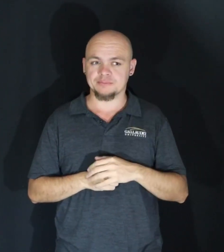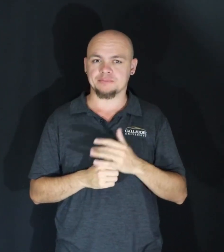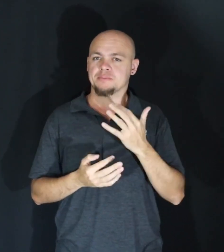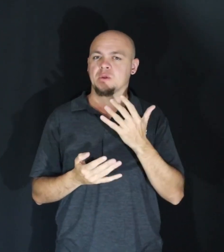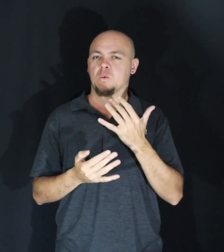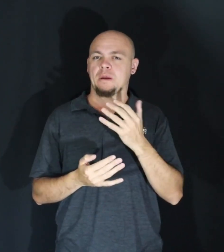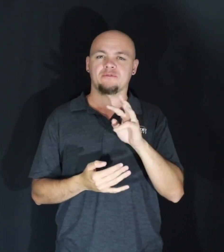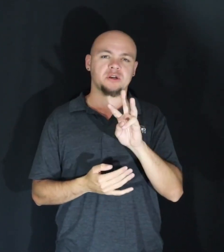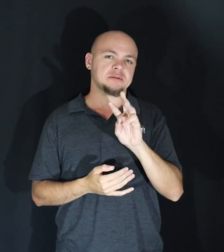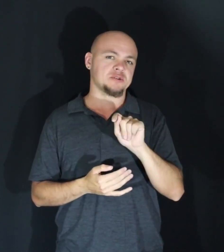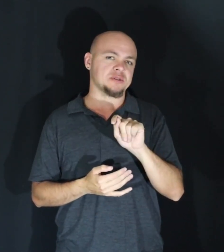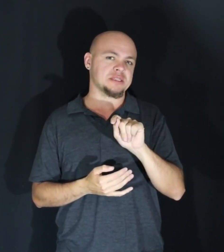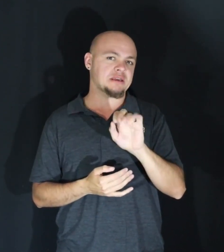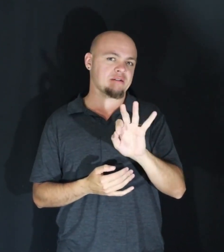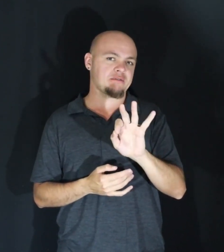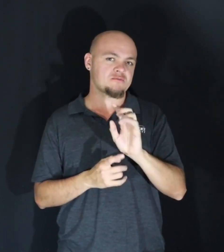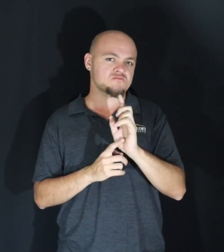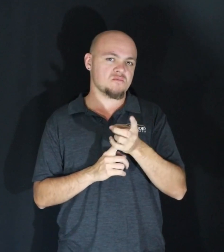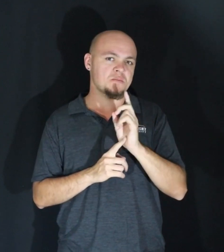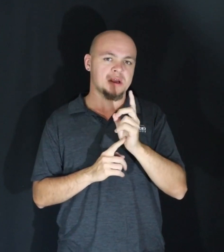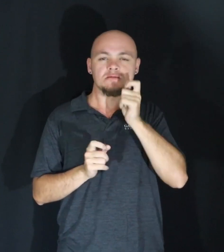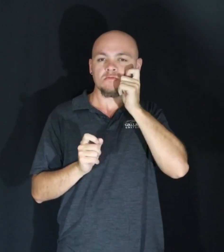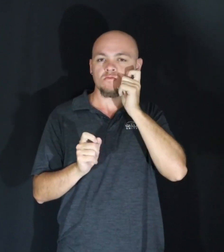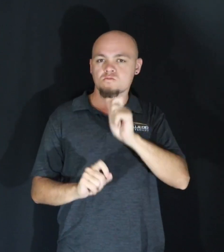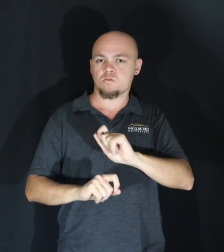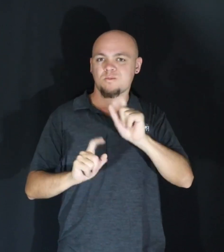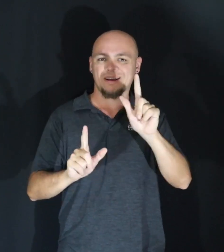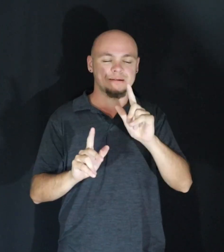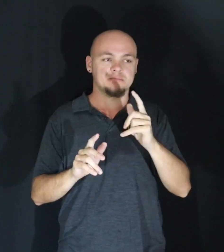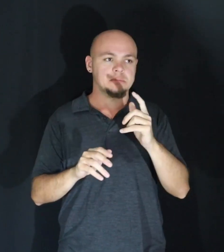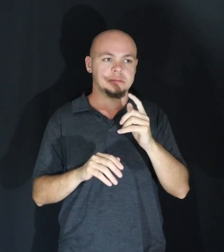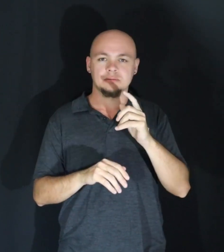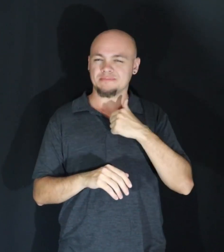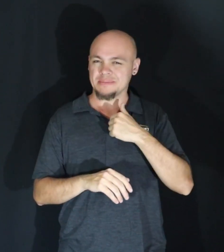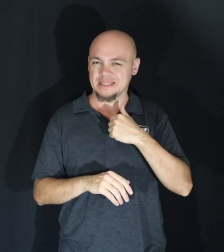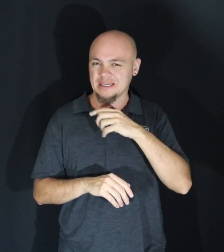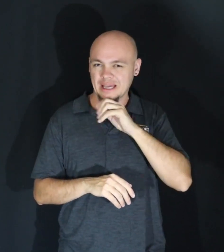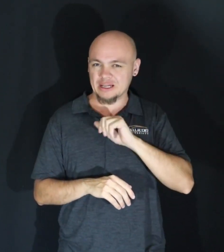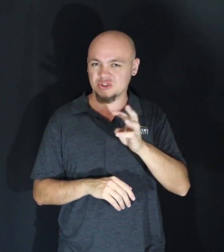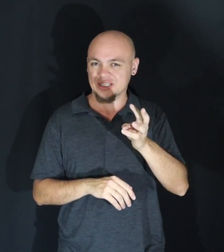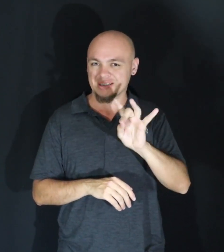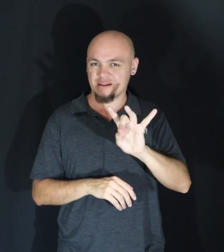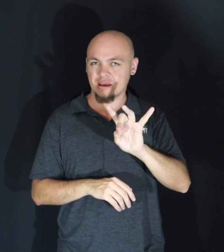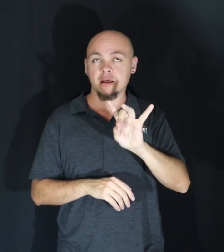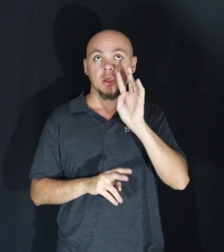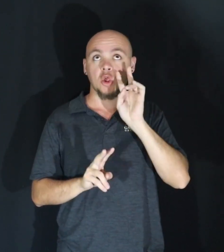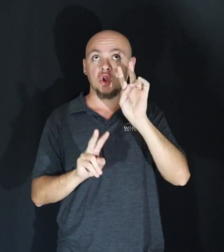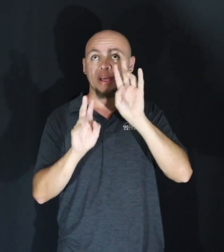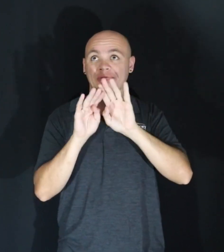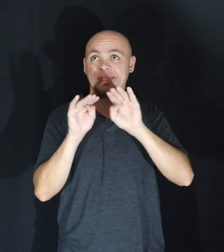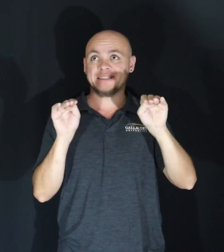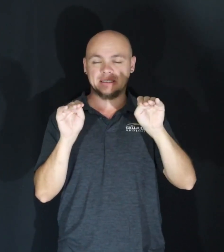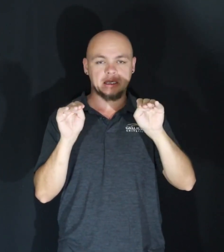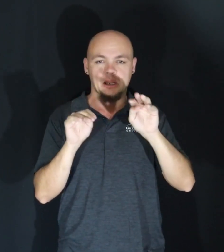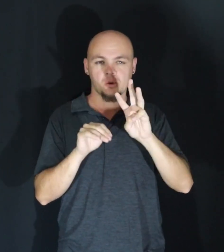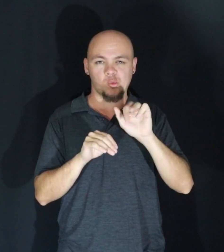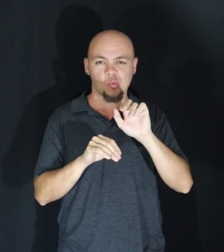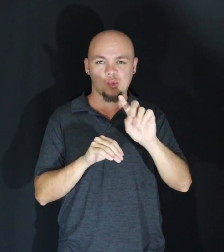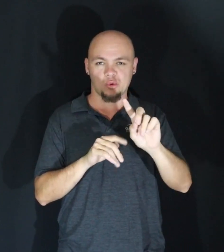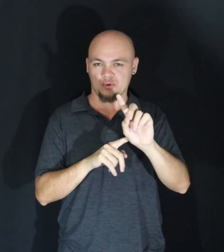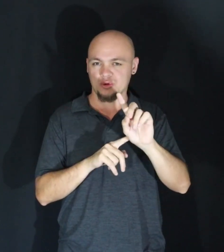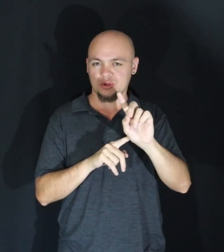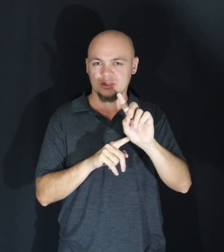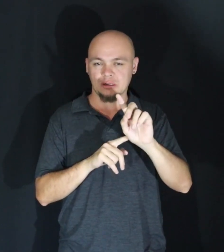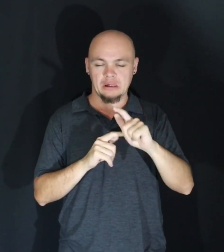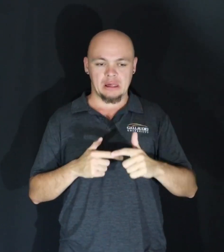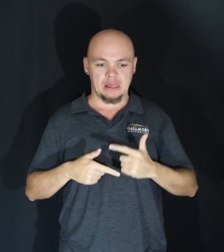a WTF moment to wake up. You don't have to be like me, 68 years of age, staring at the ceiling in an intensive ward, looking at your